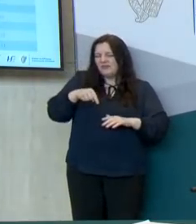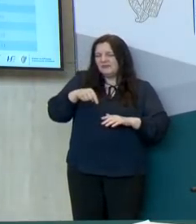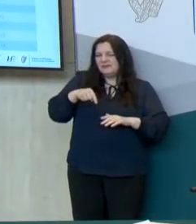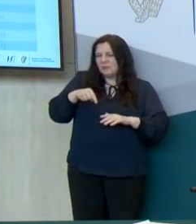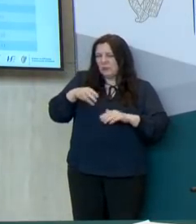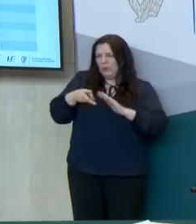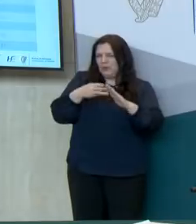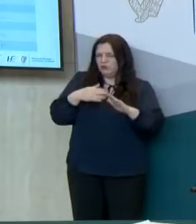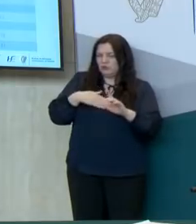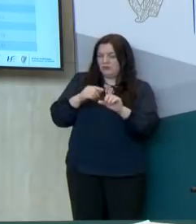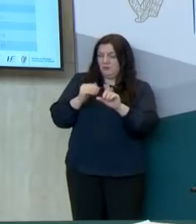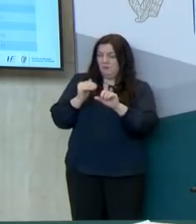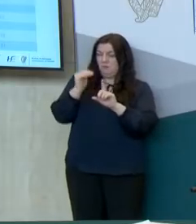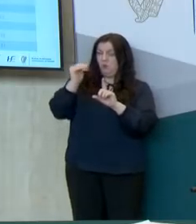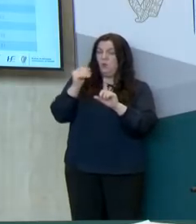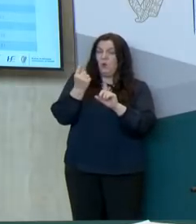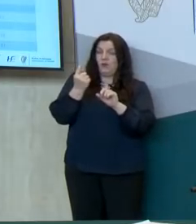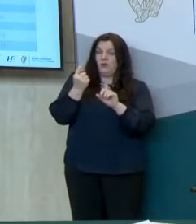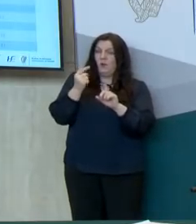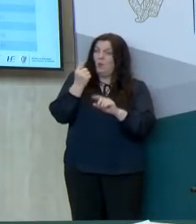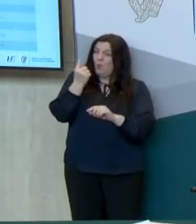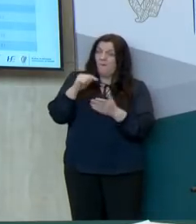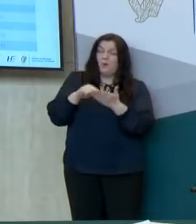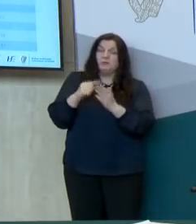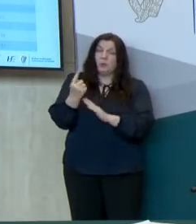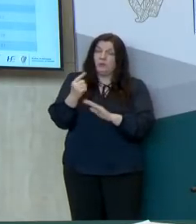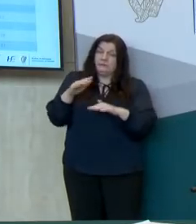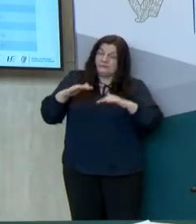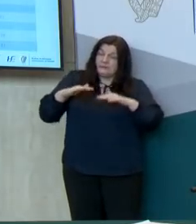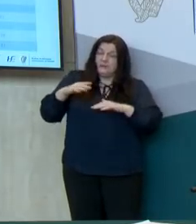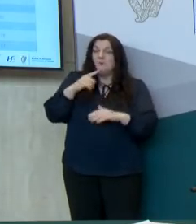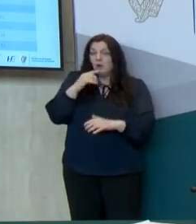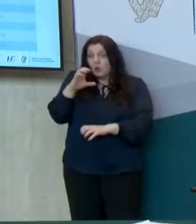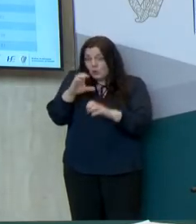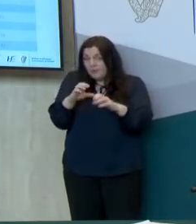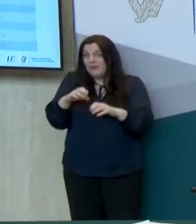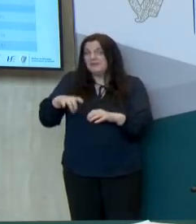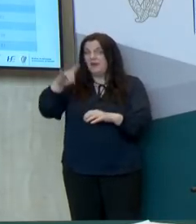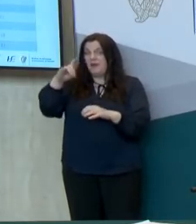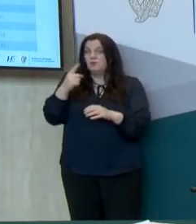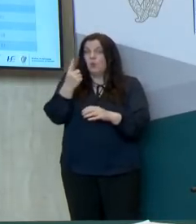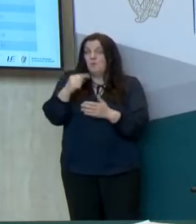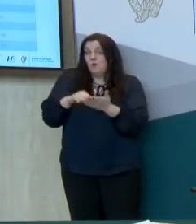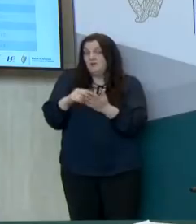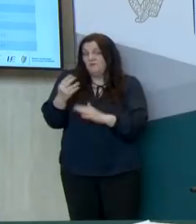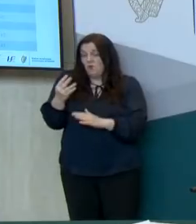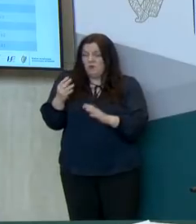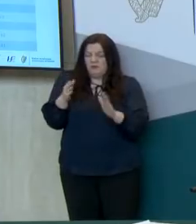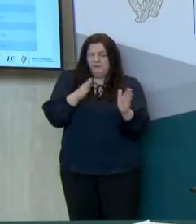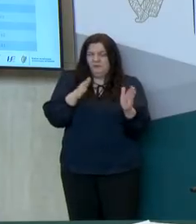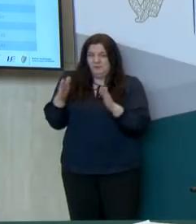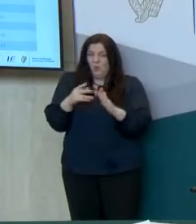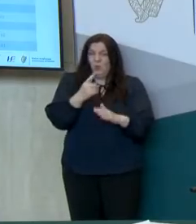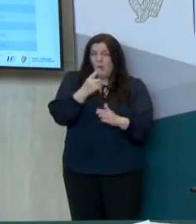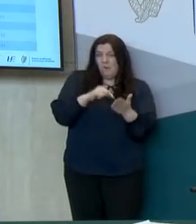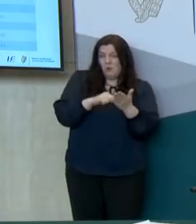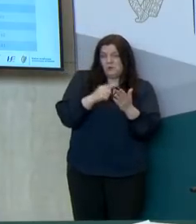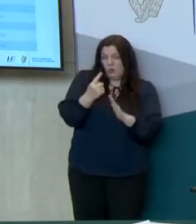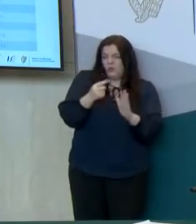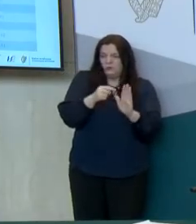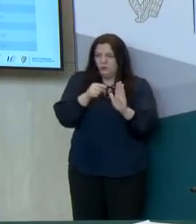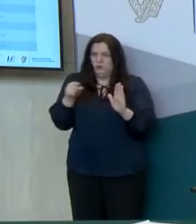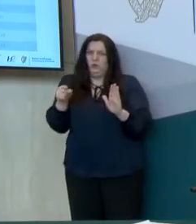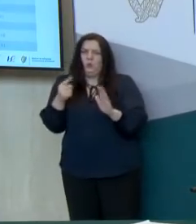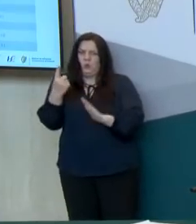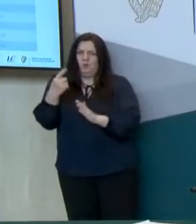1 at 1.1, but it could be as high as 1.4. So